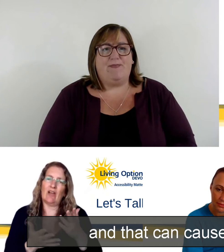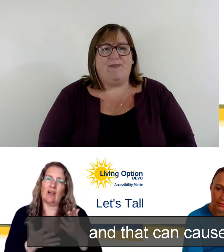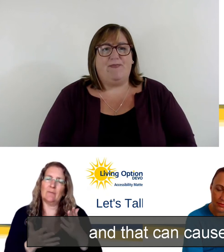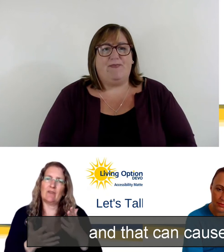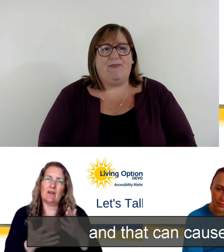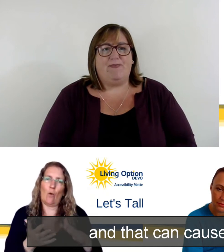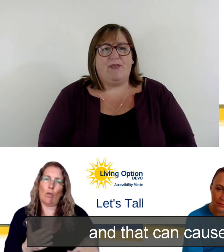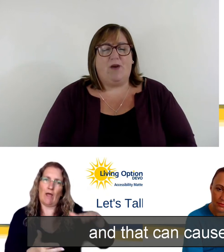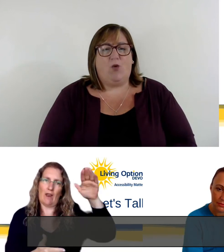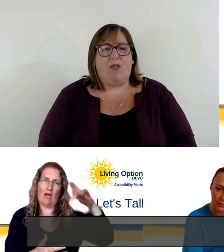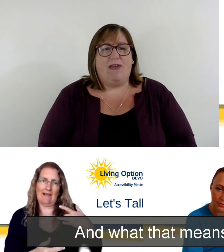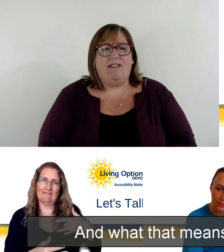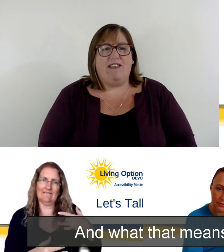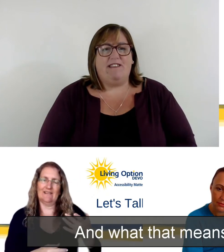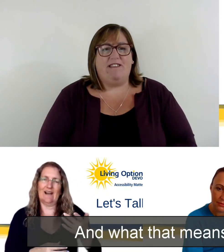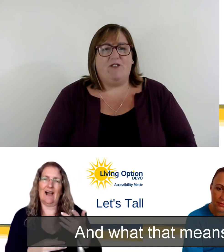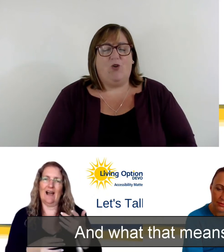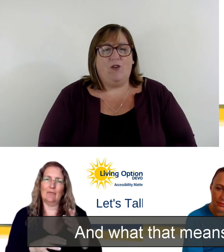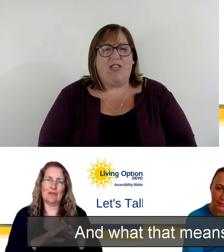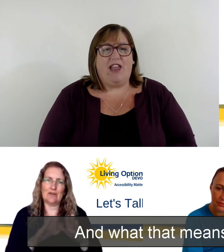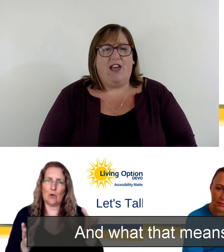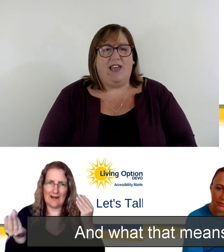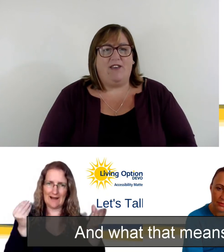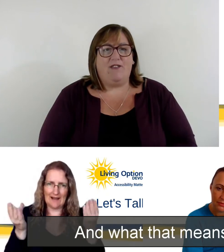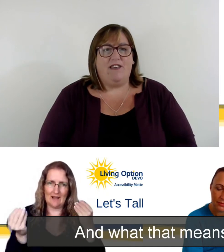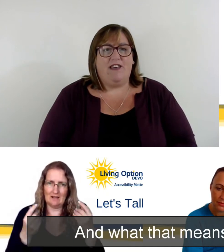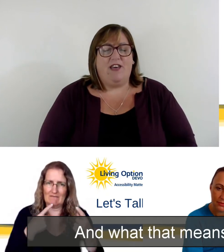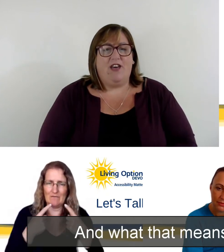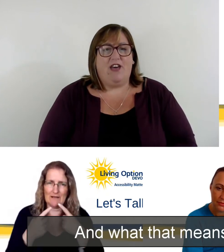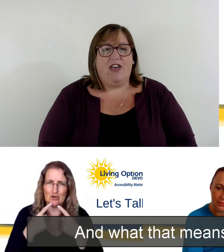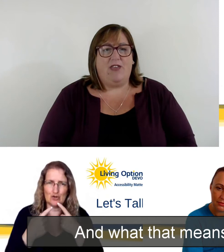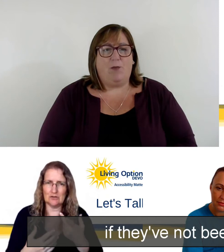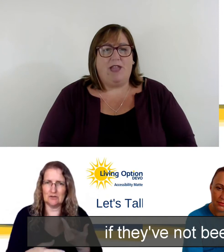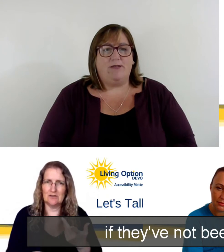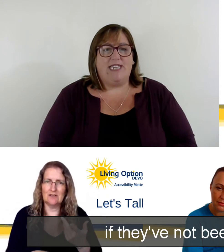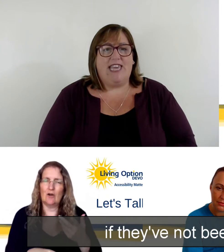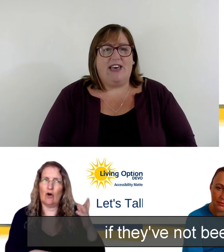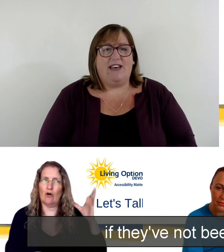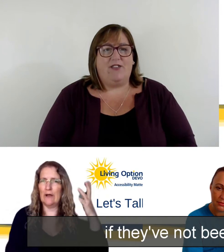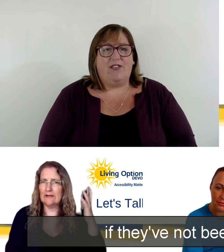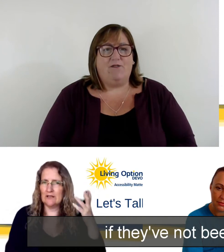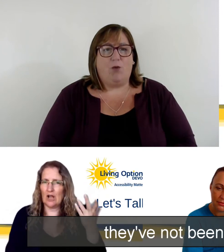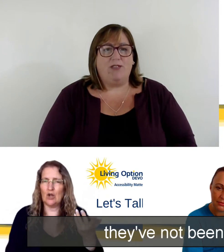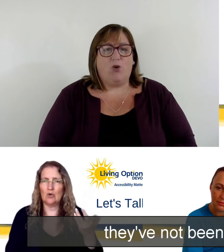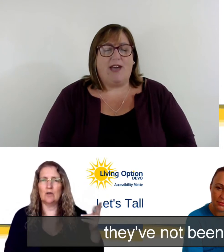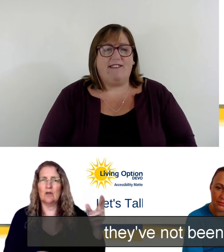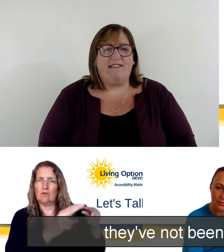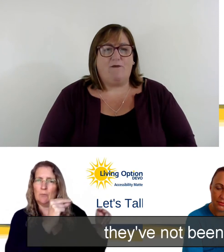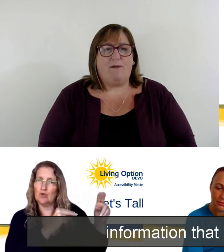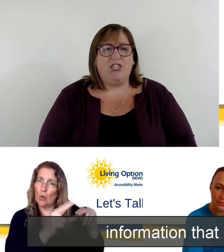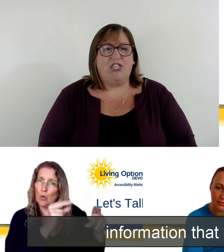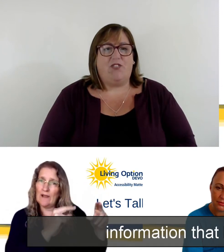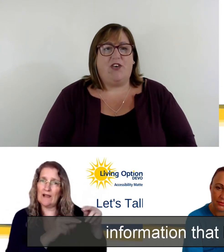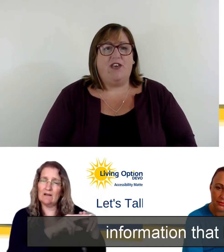and what that means is all of their lives, if they've not been able to hear, they've not been able to